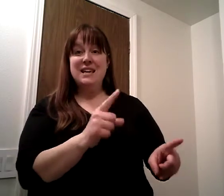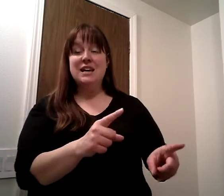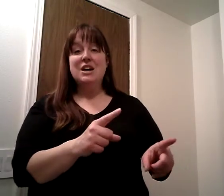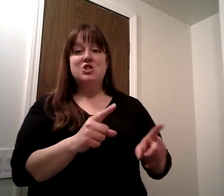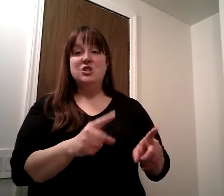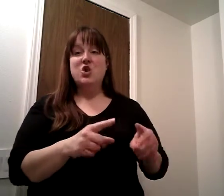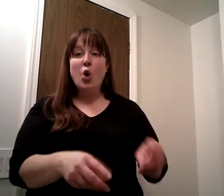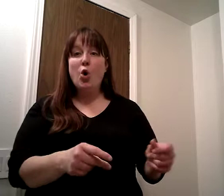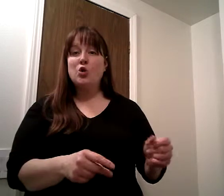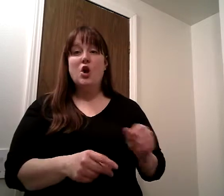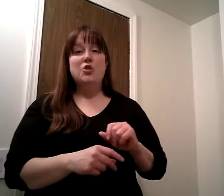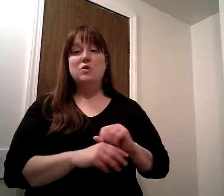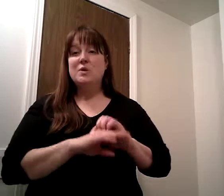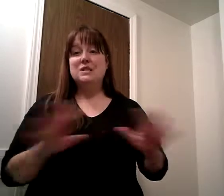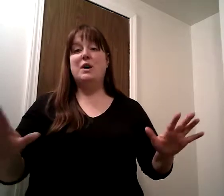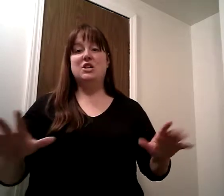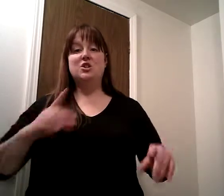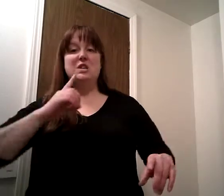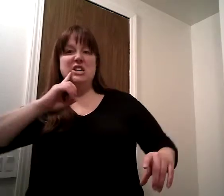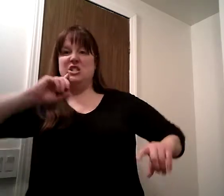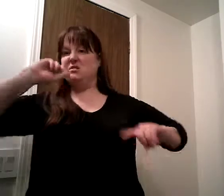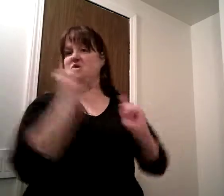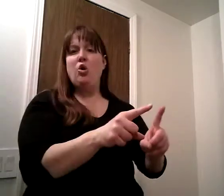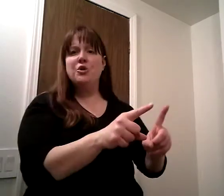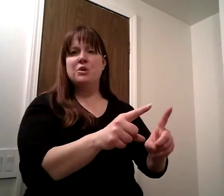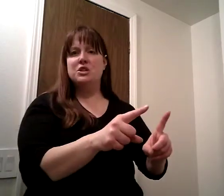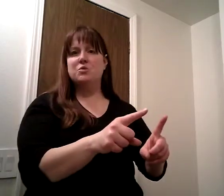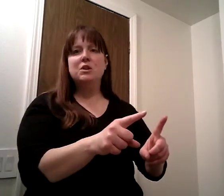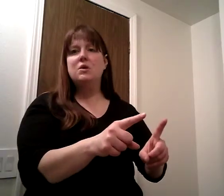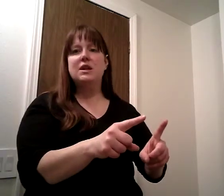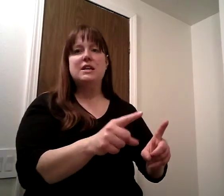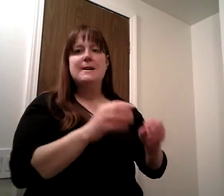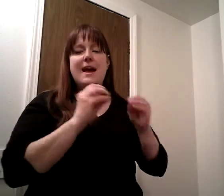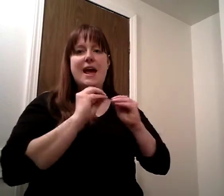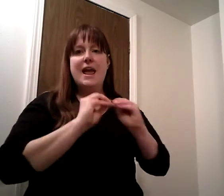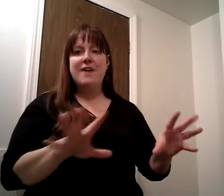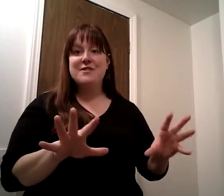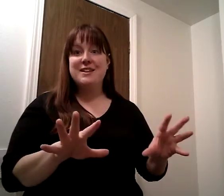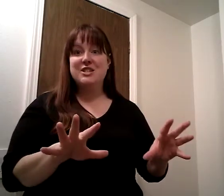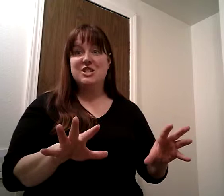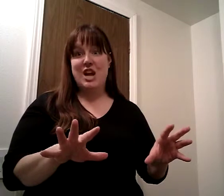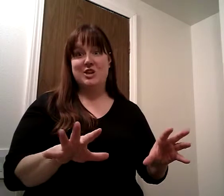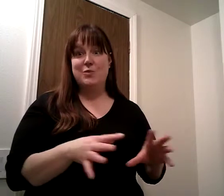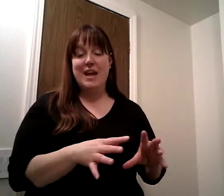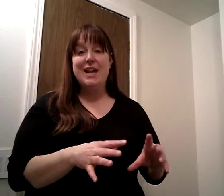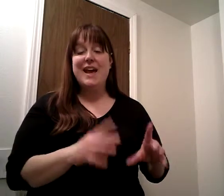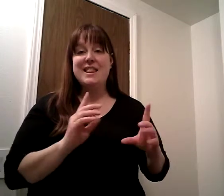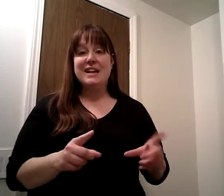he just told those winds what to do. He just told them what to do really quickly, and everything just changed, right? And that's